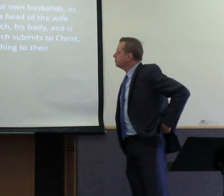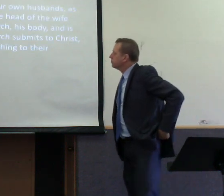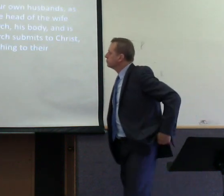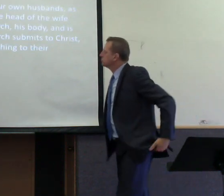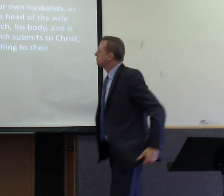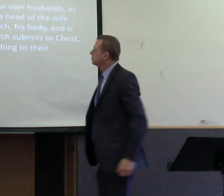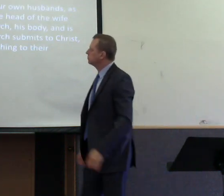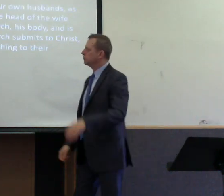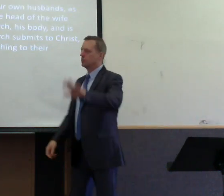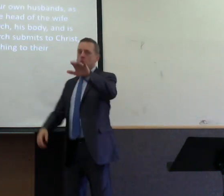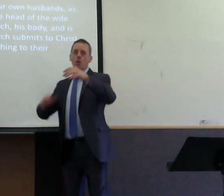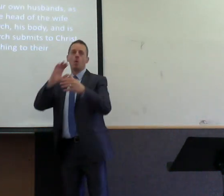wife.